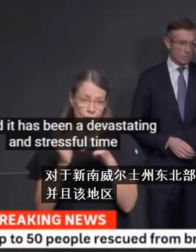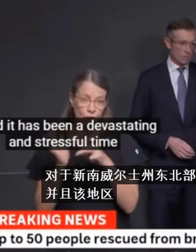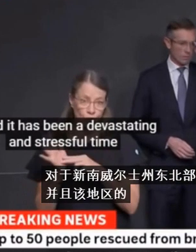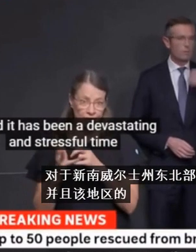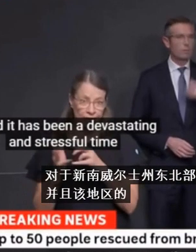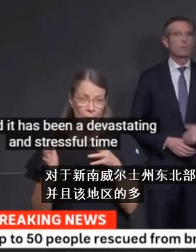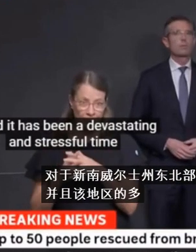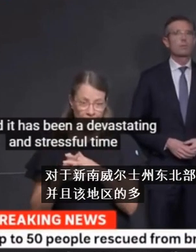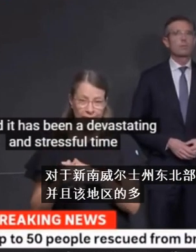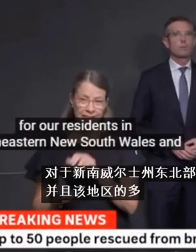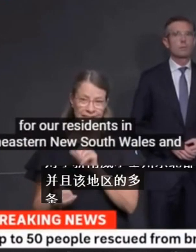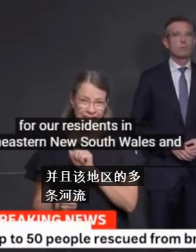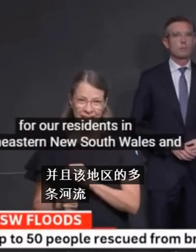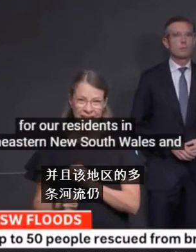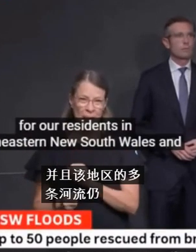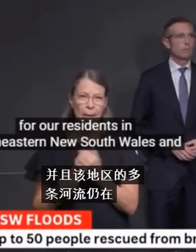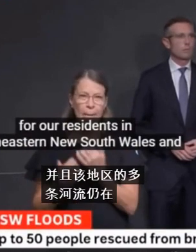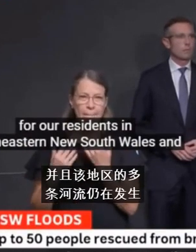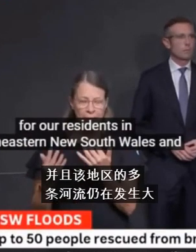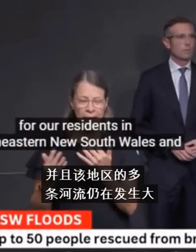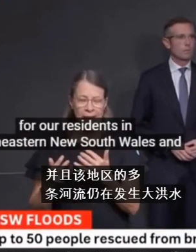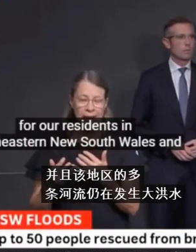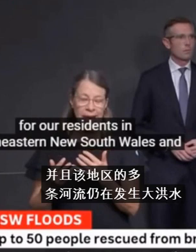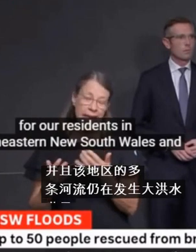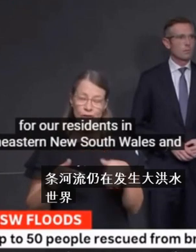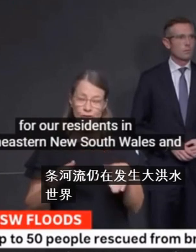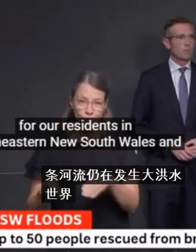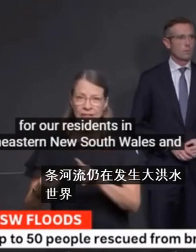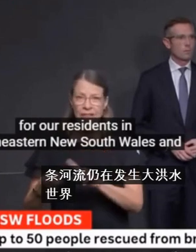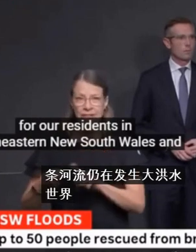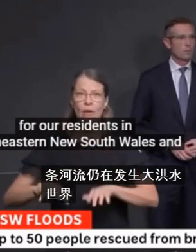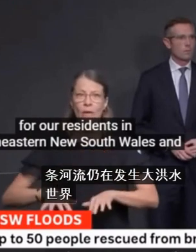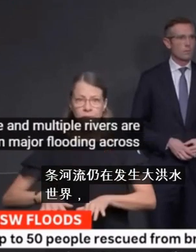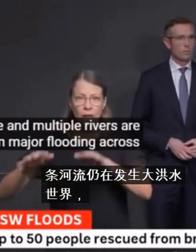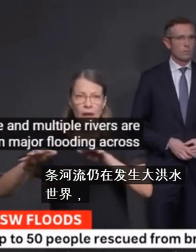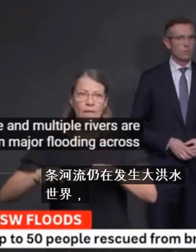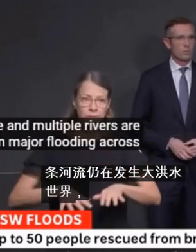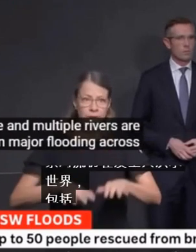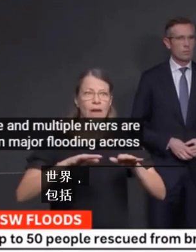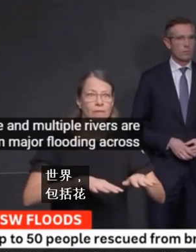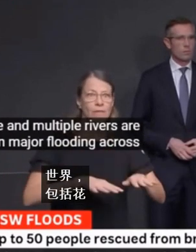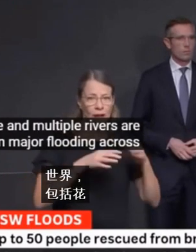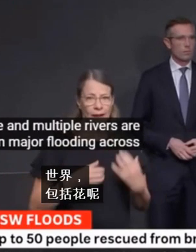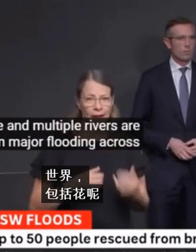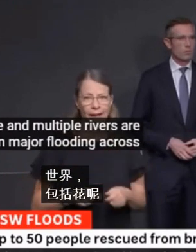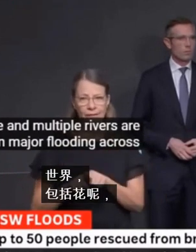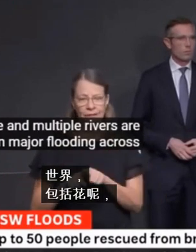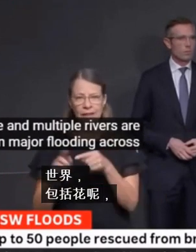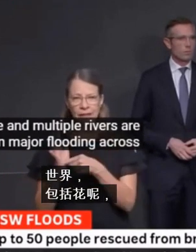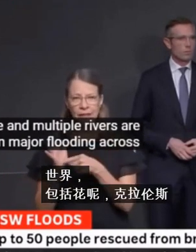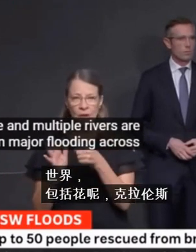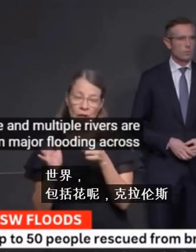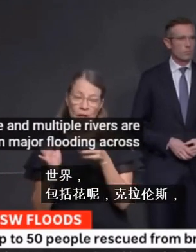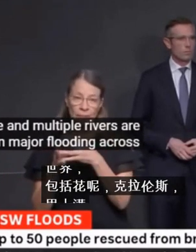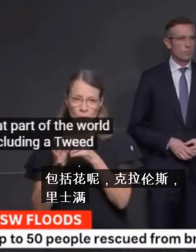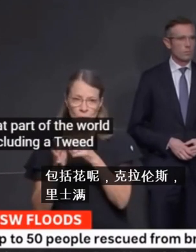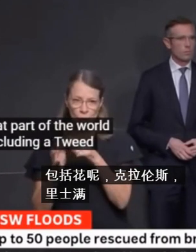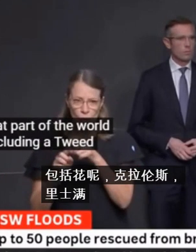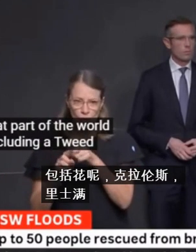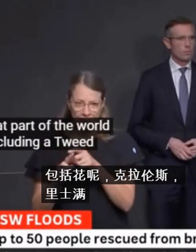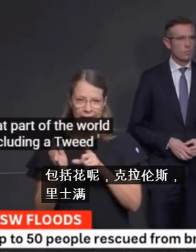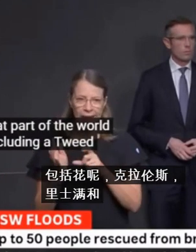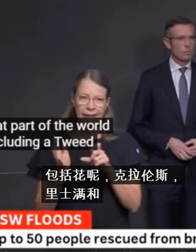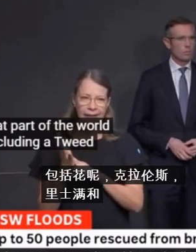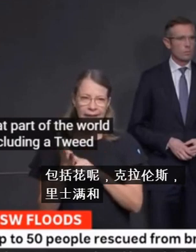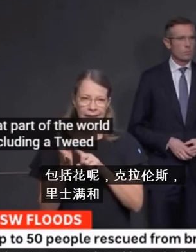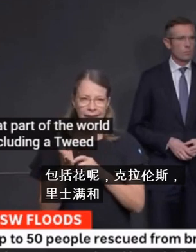Wales, and multiple rivers are still in major flooding across in that part of the world, including the Tweed, the Clarence, the